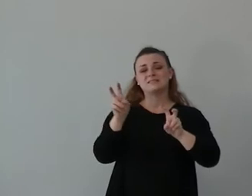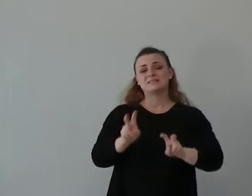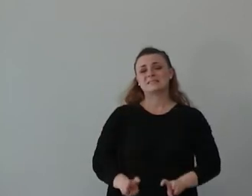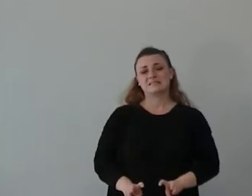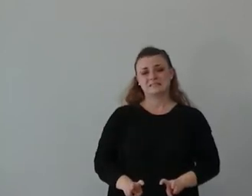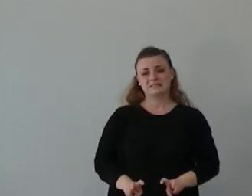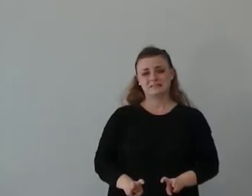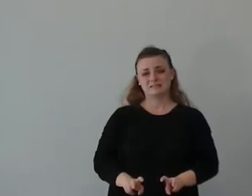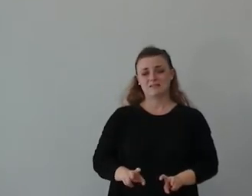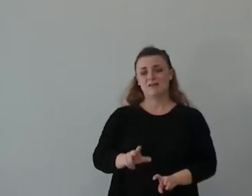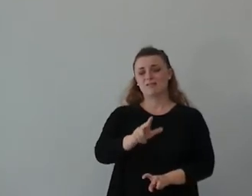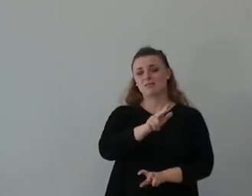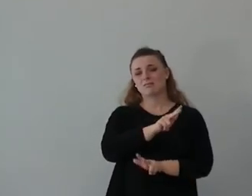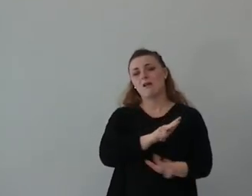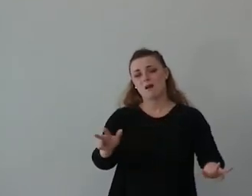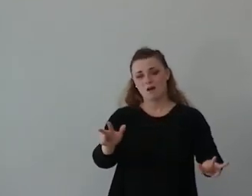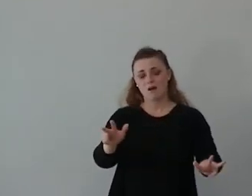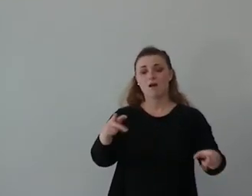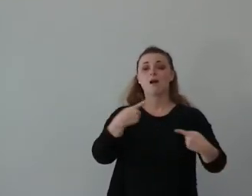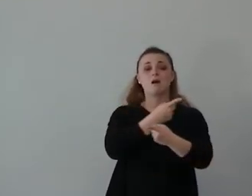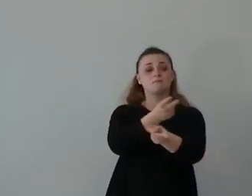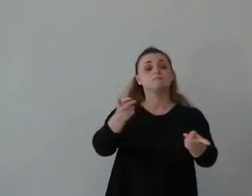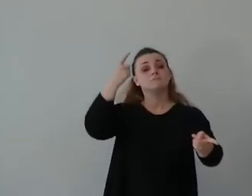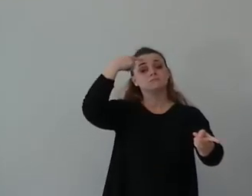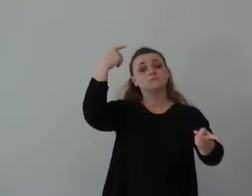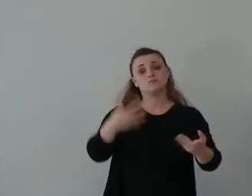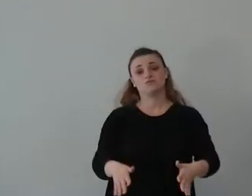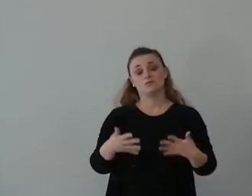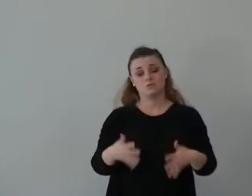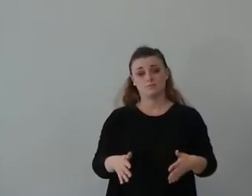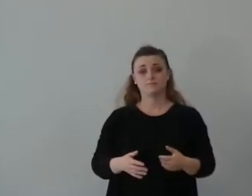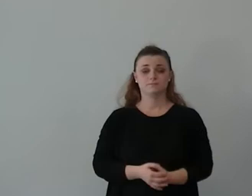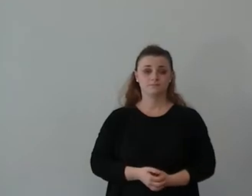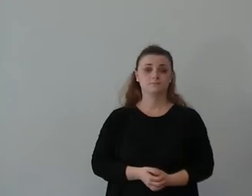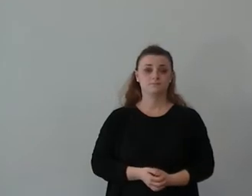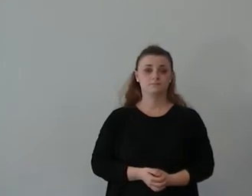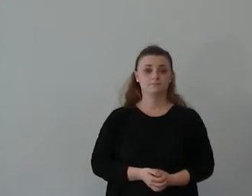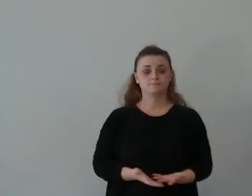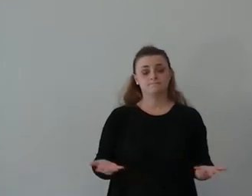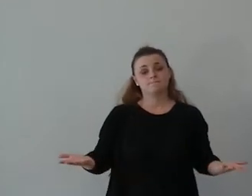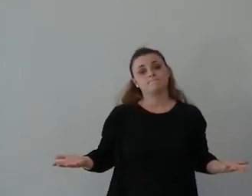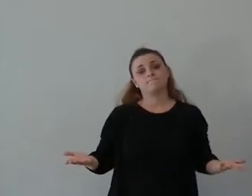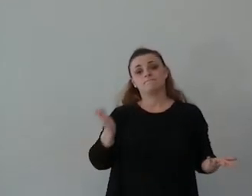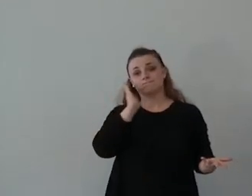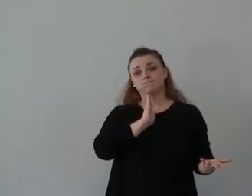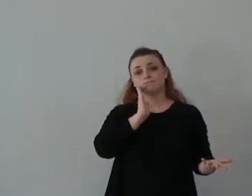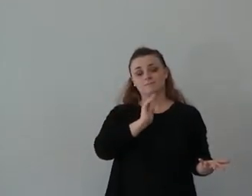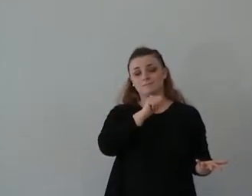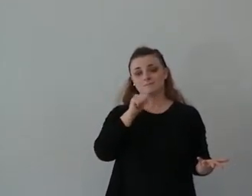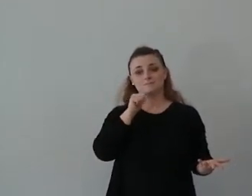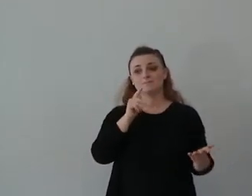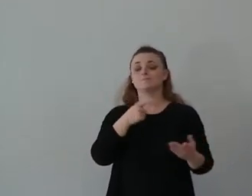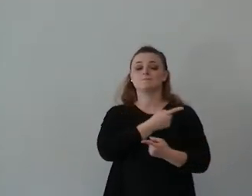Io so che molti di voi sapete questo pure. So again, I need your prayers. E quindi, di nuovo, ho bisogno delle vostre